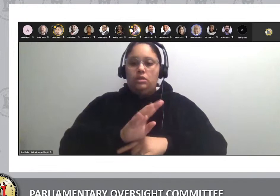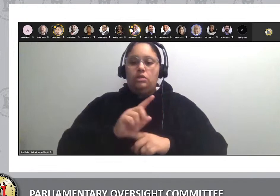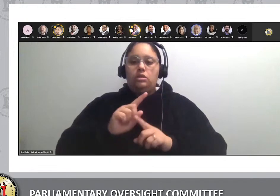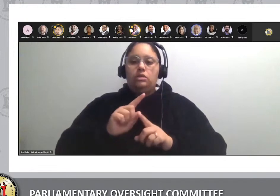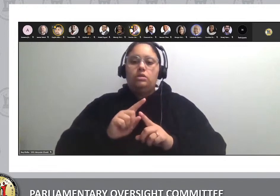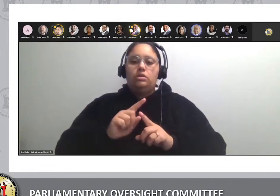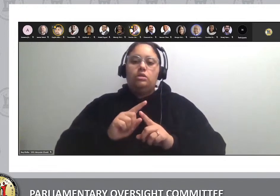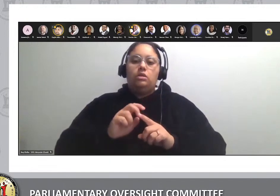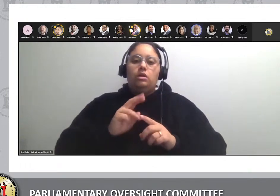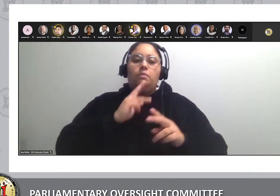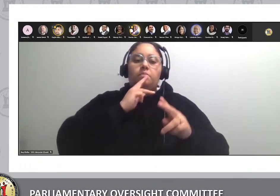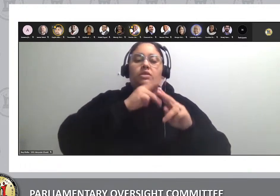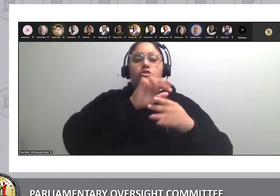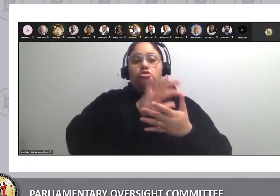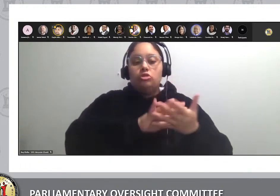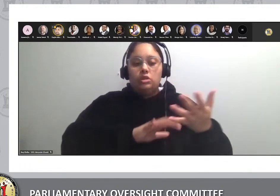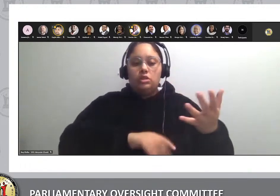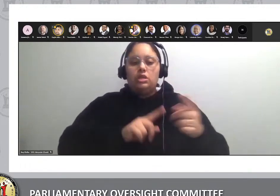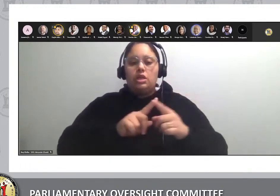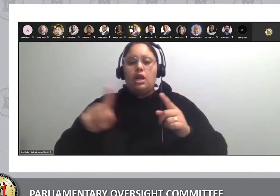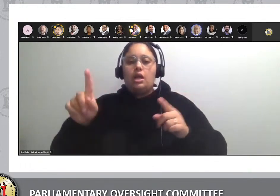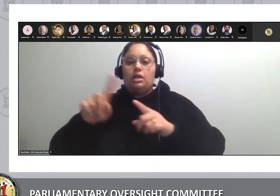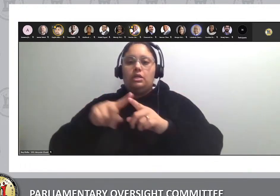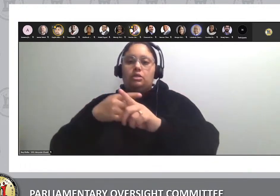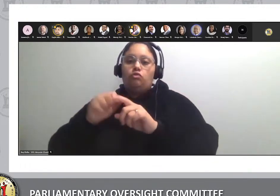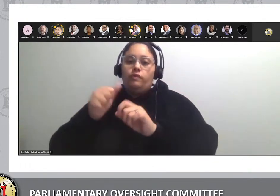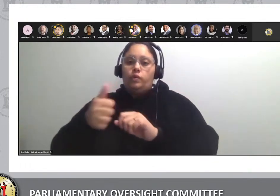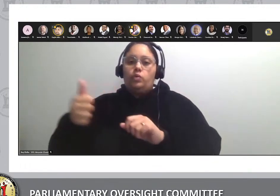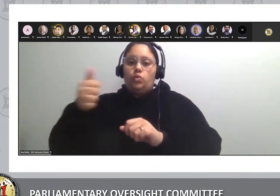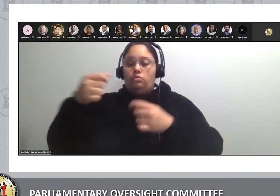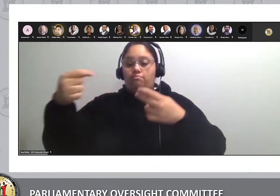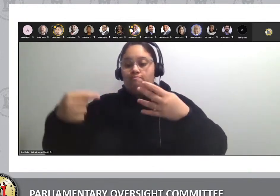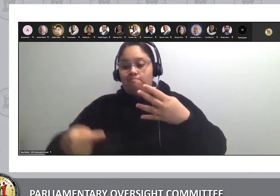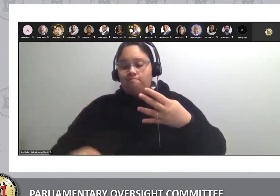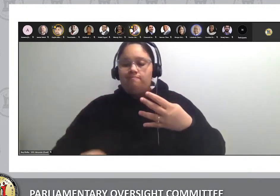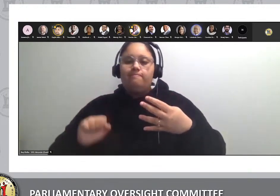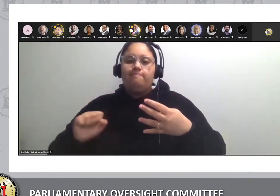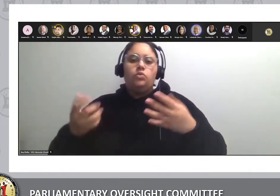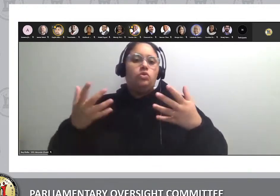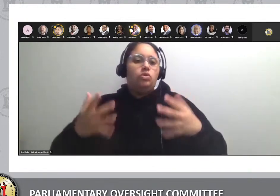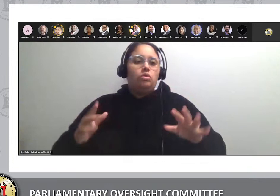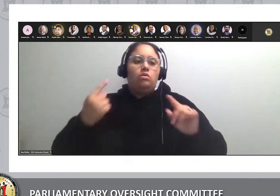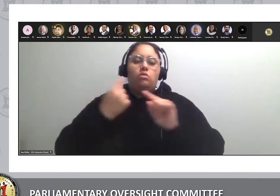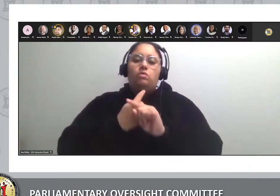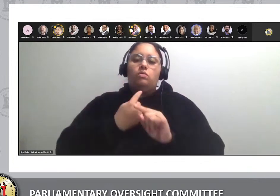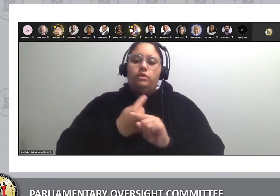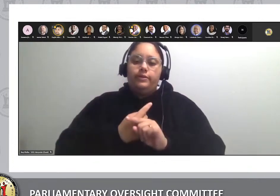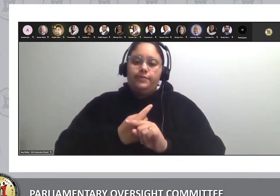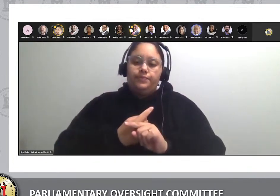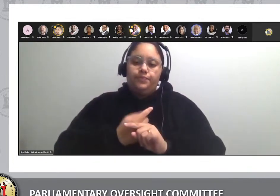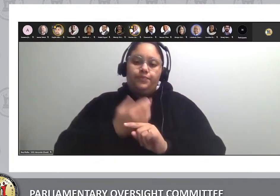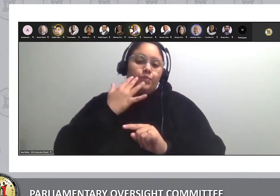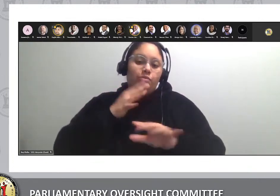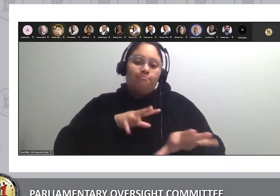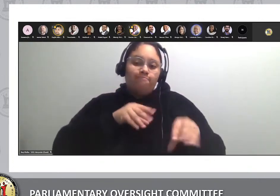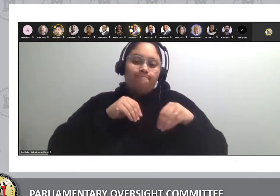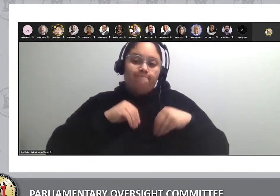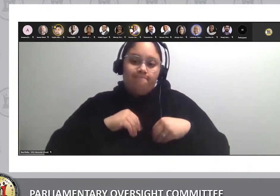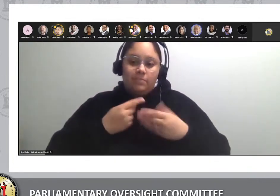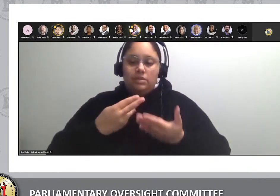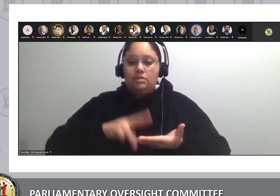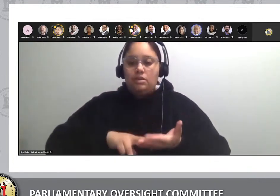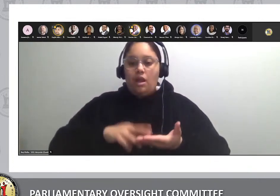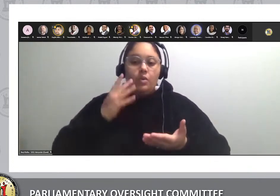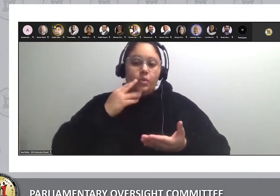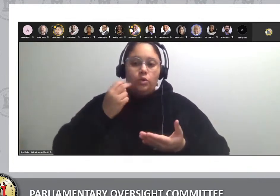The petitions, directives, and the executive undertakings directives were only adopted and